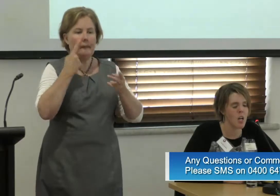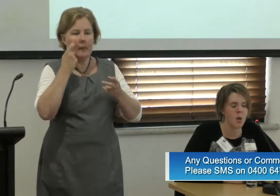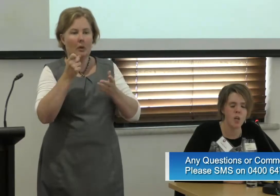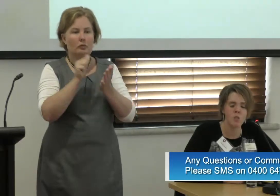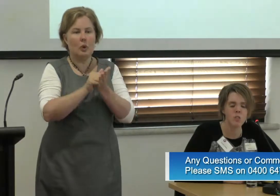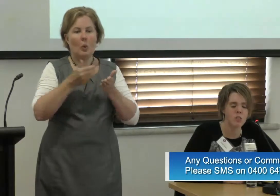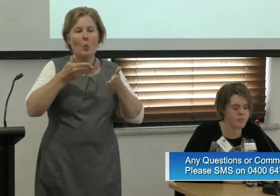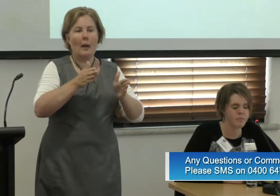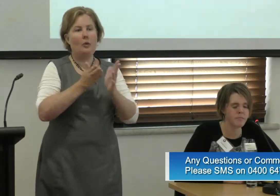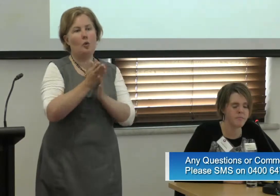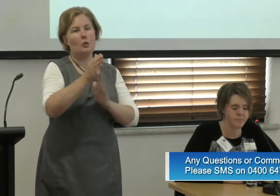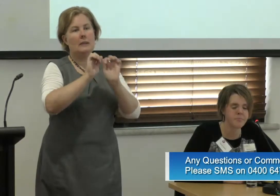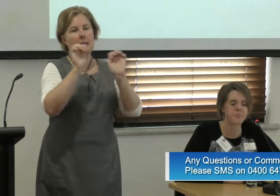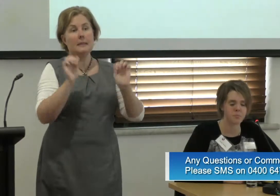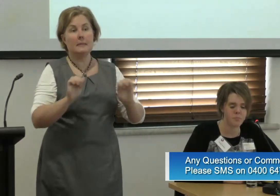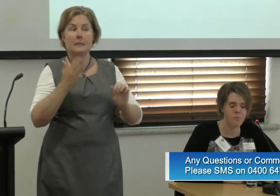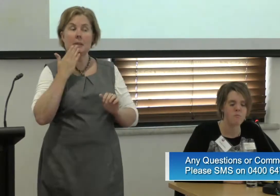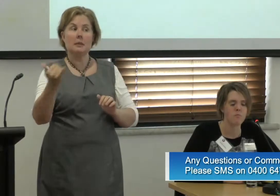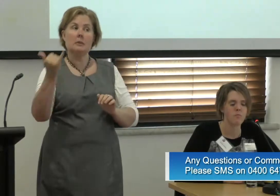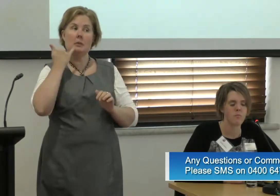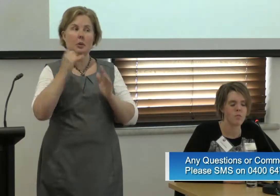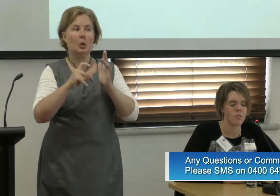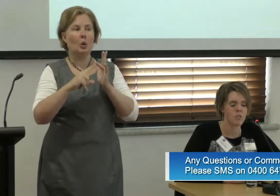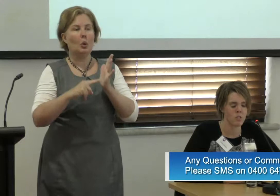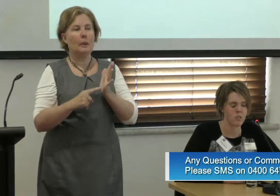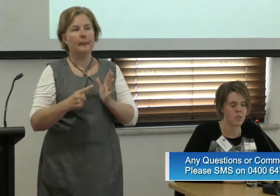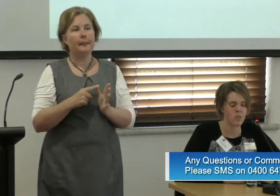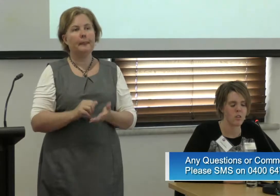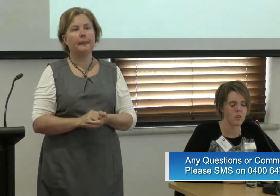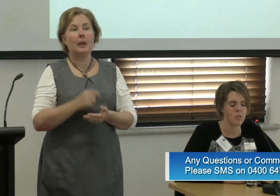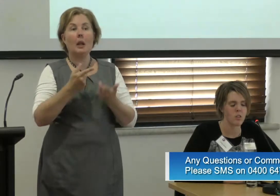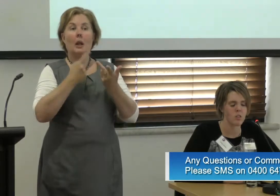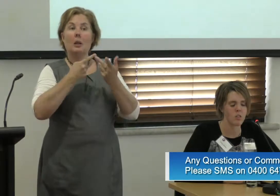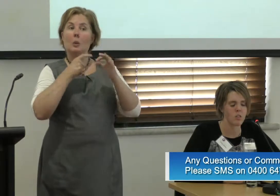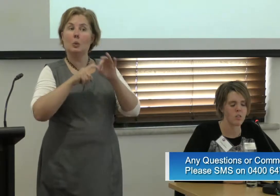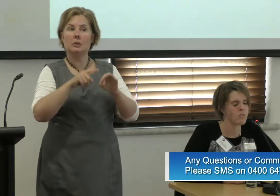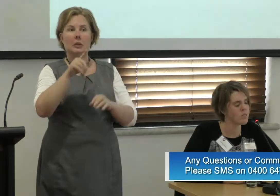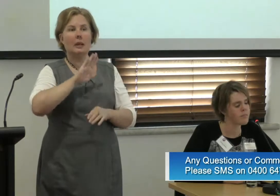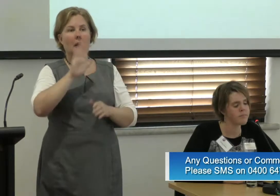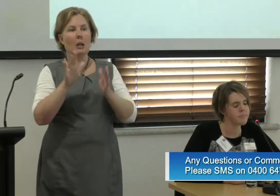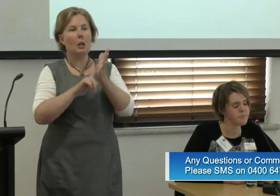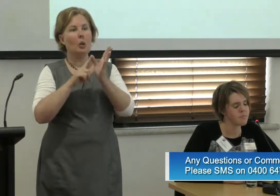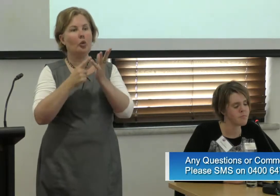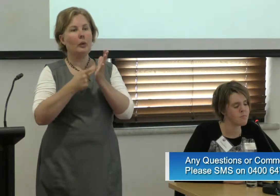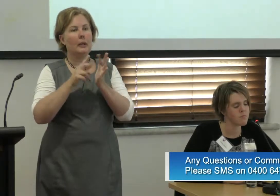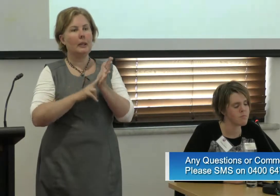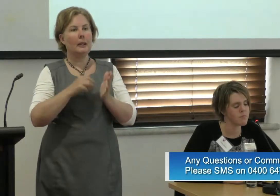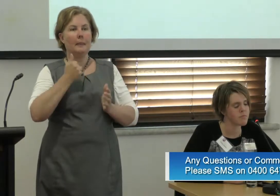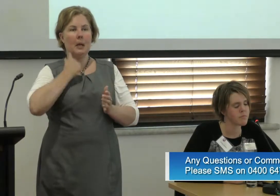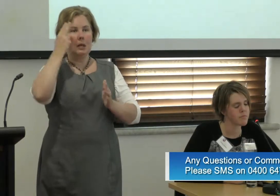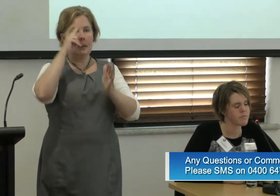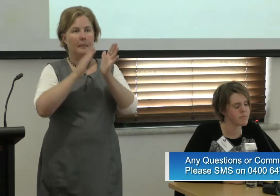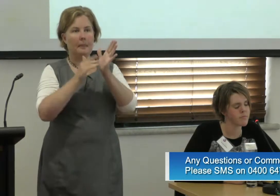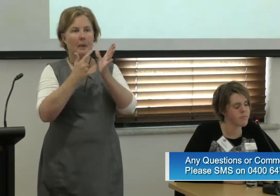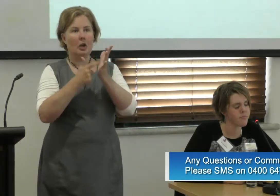Anyone else? Okay, we have another question. Hello, Lauren. My name is Marianne Jackson. I'm an